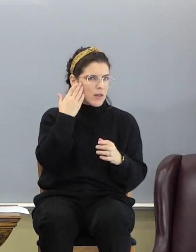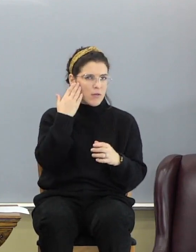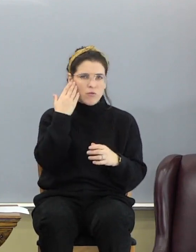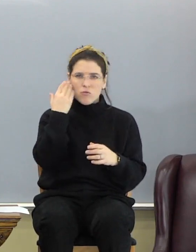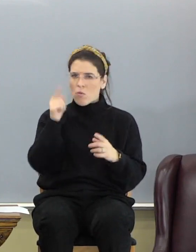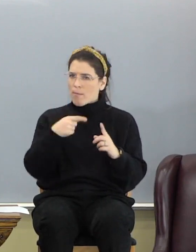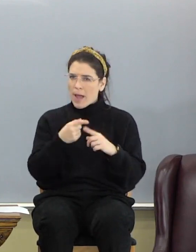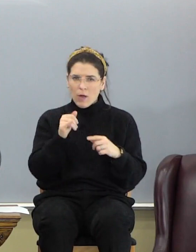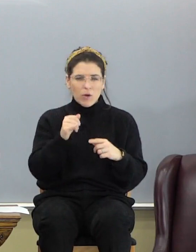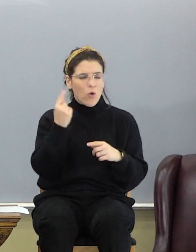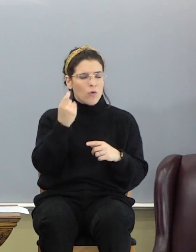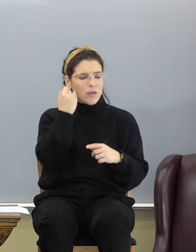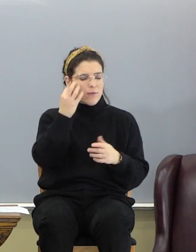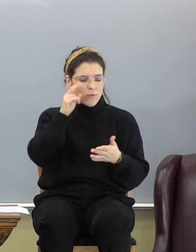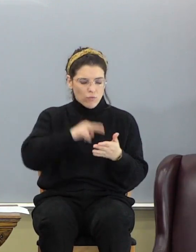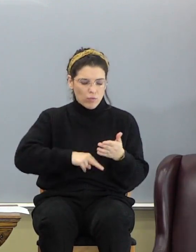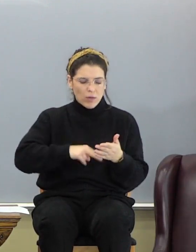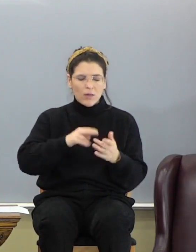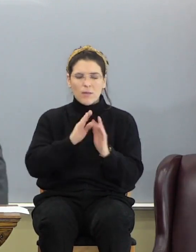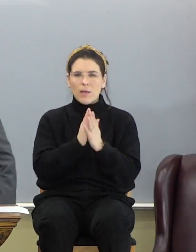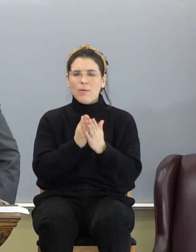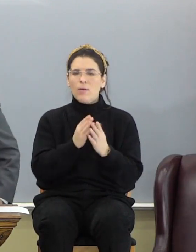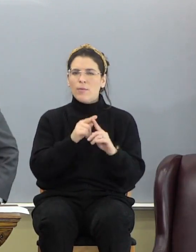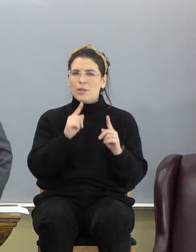but it happens and it's as real as you are sitting in that seat.